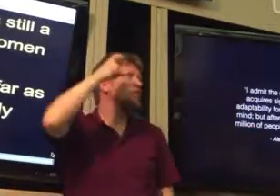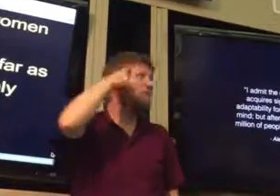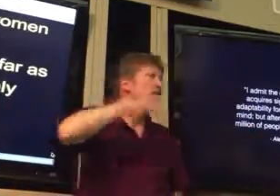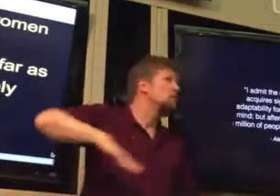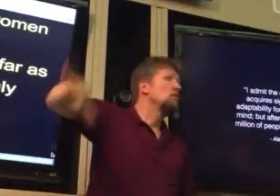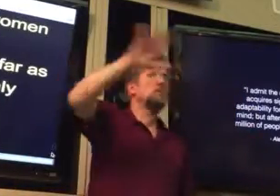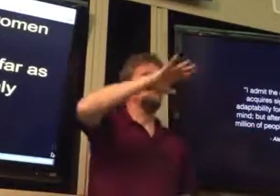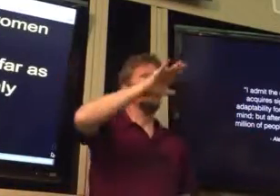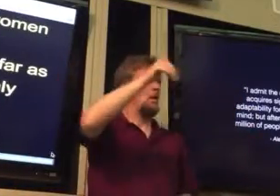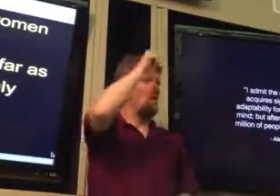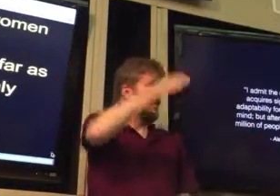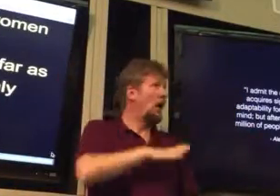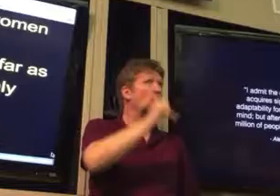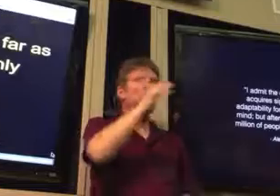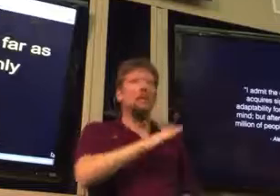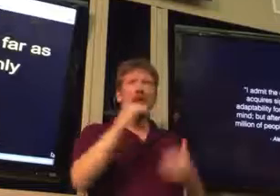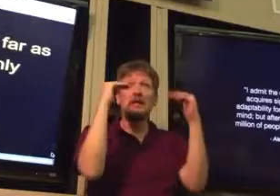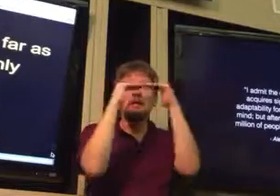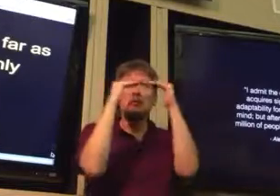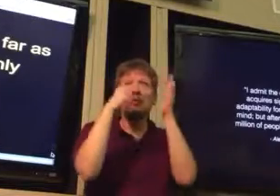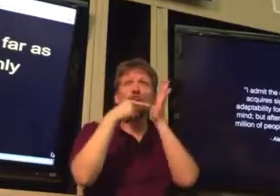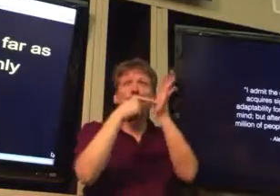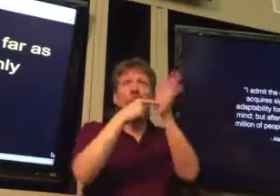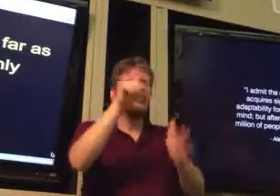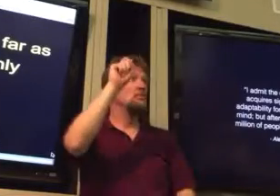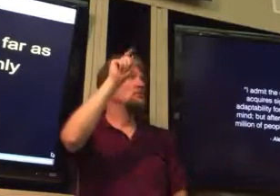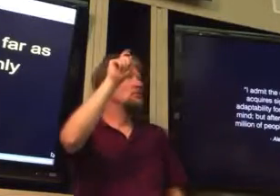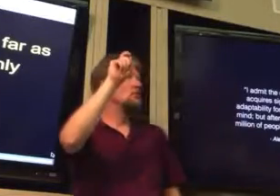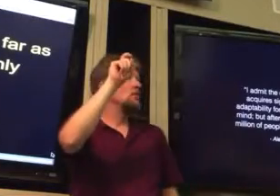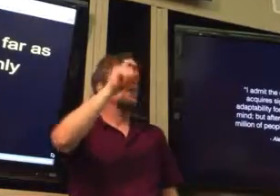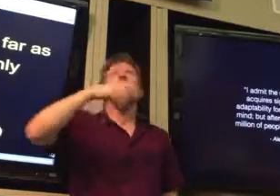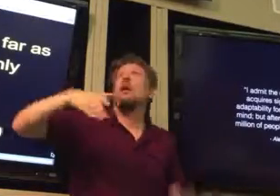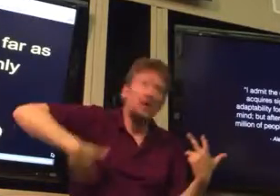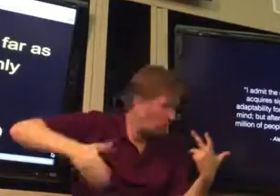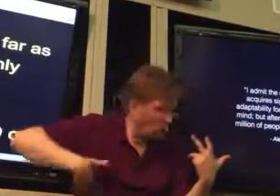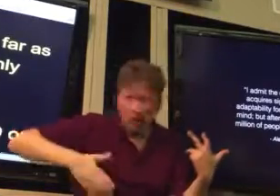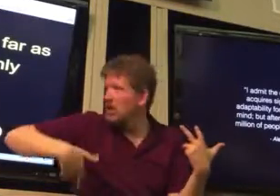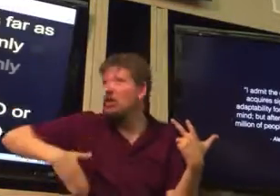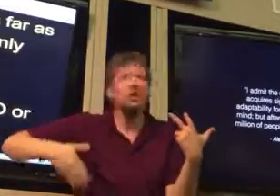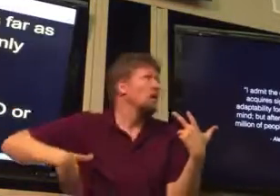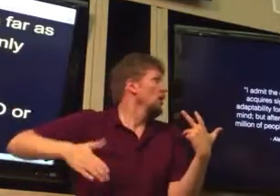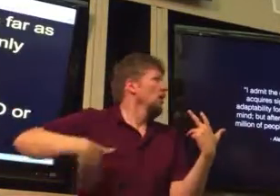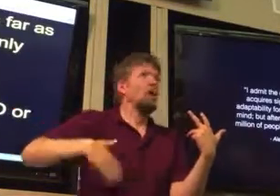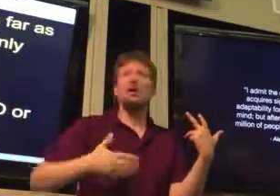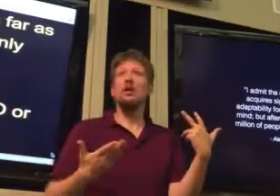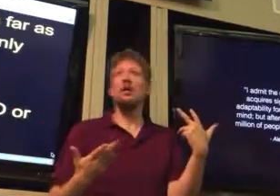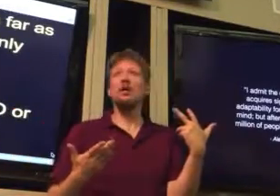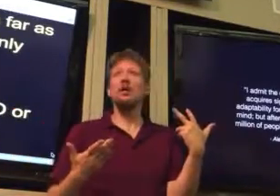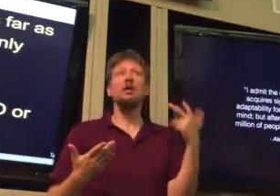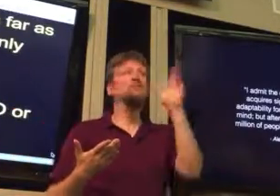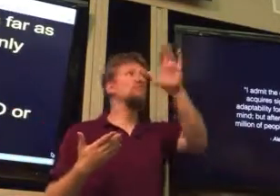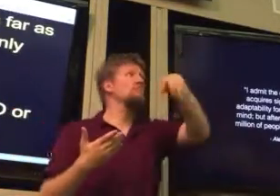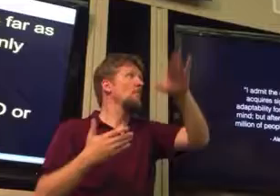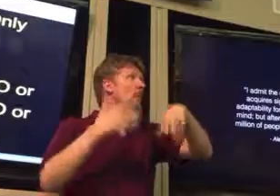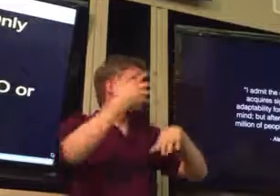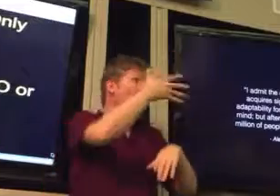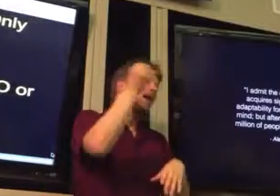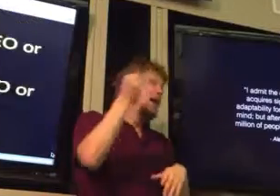or the boss of a particular company. How about in the government? Do we have equal representation between males